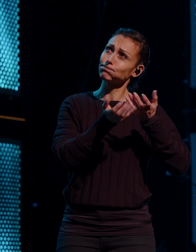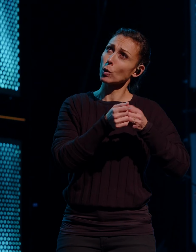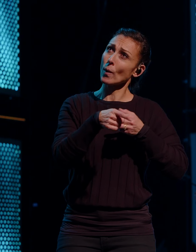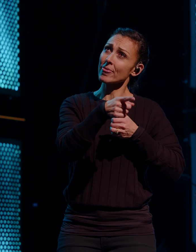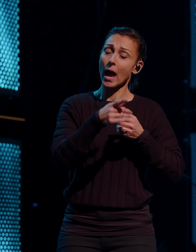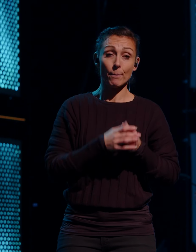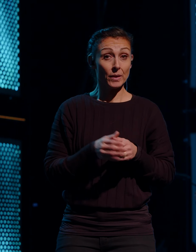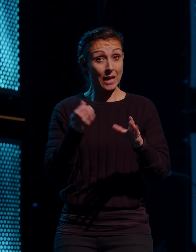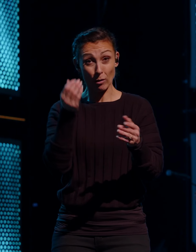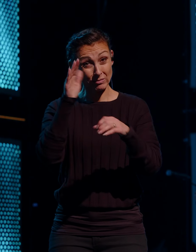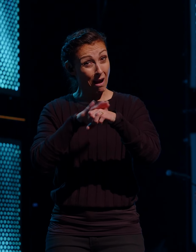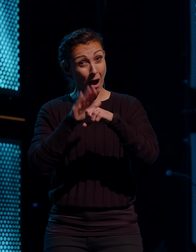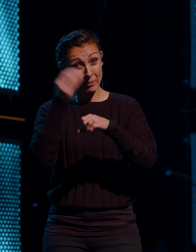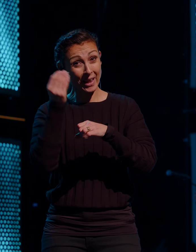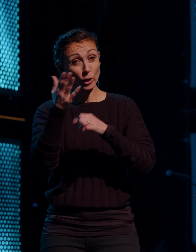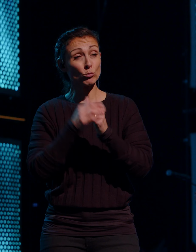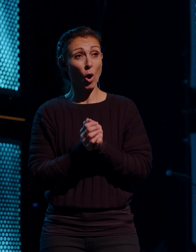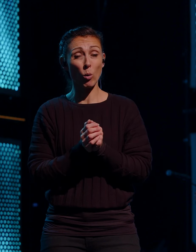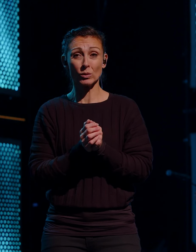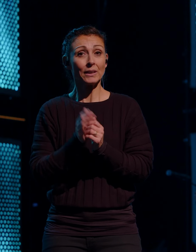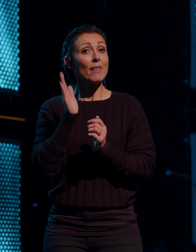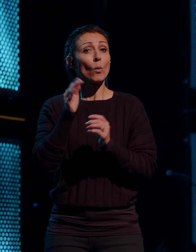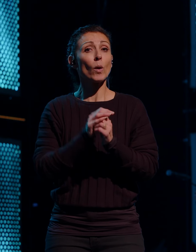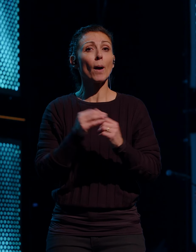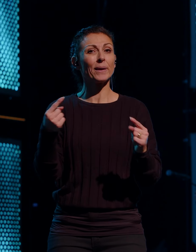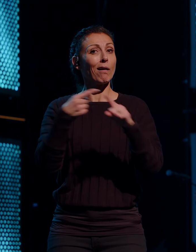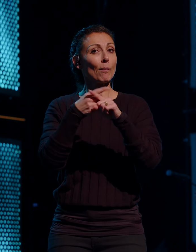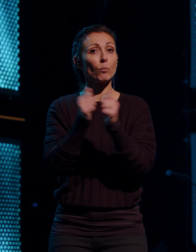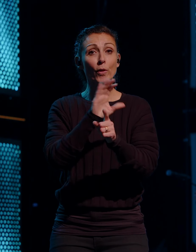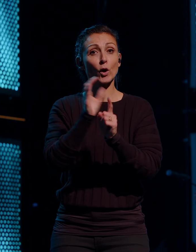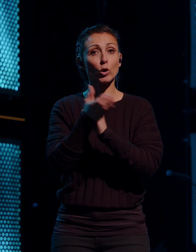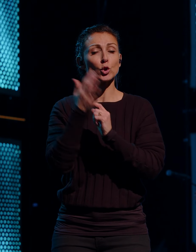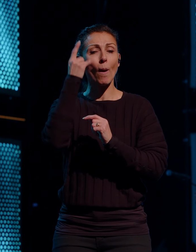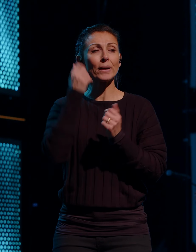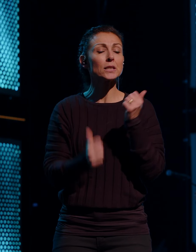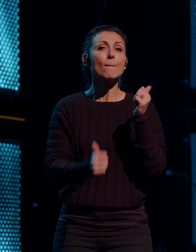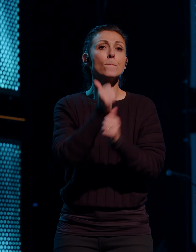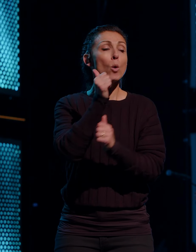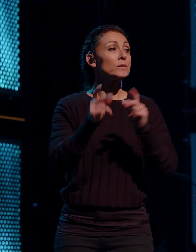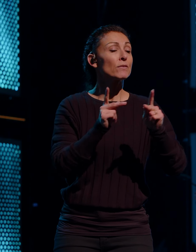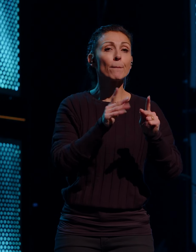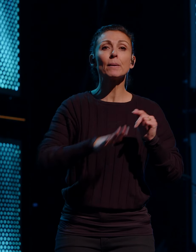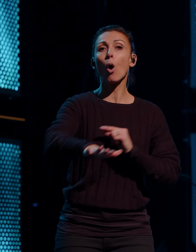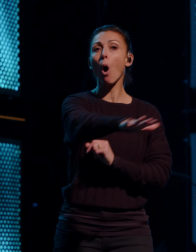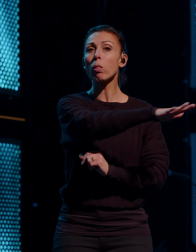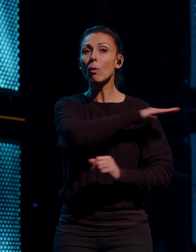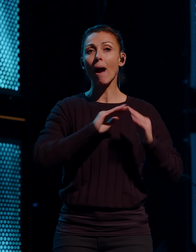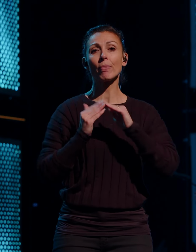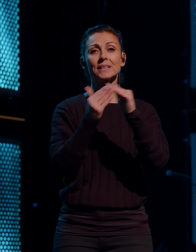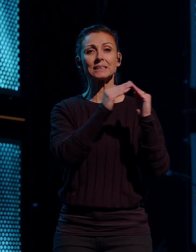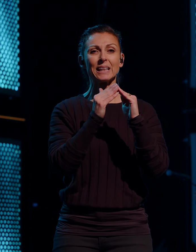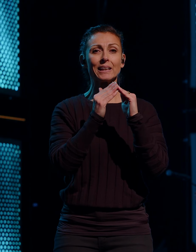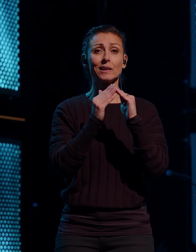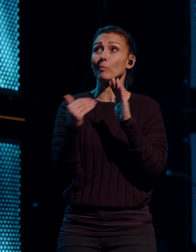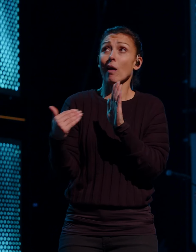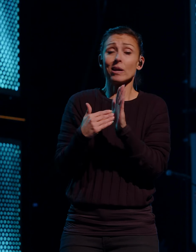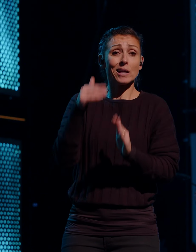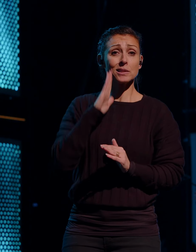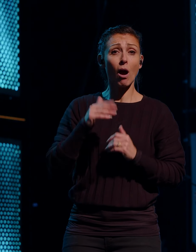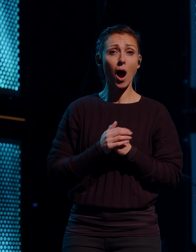culture in this city because the majority of the world opposes God. But it will be worth it. Like, it will